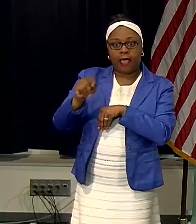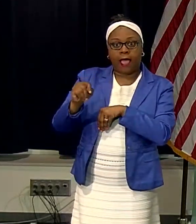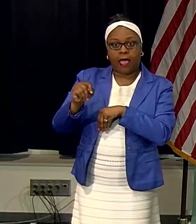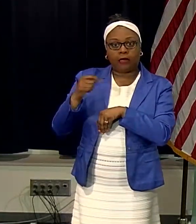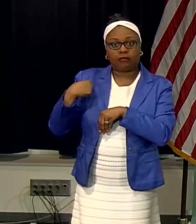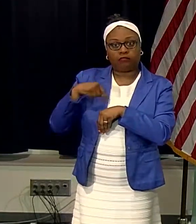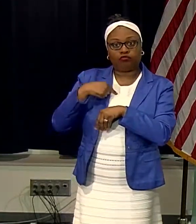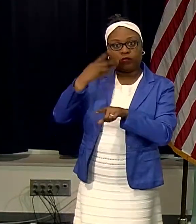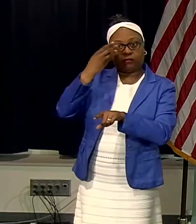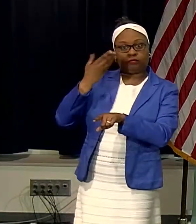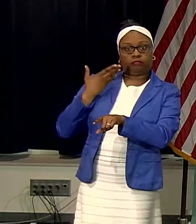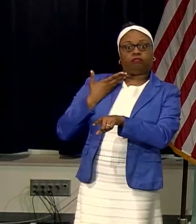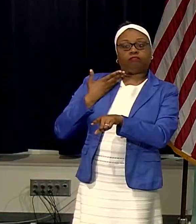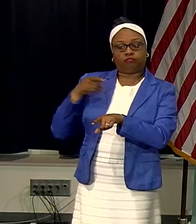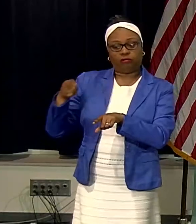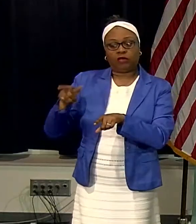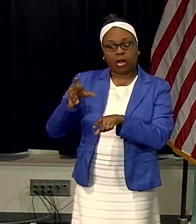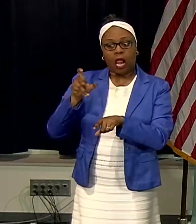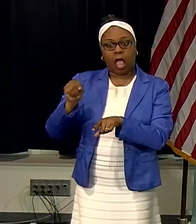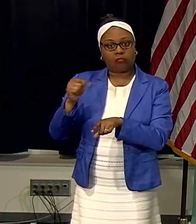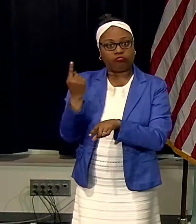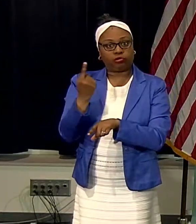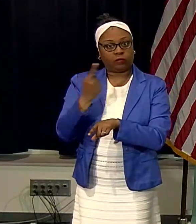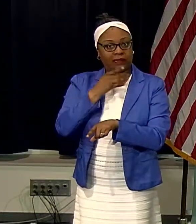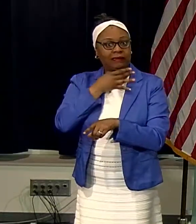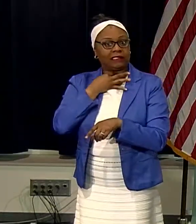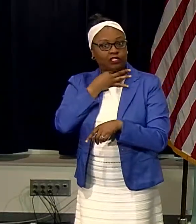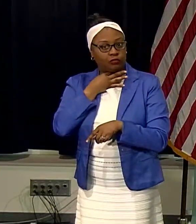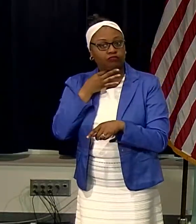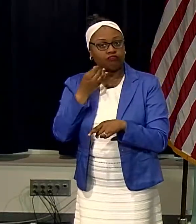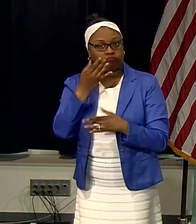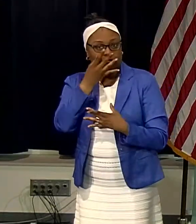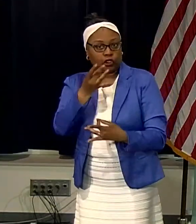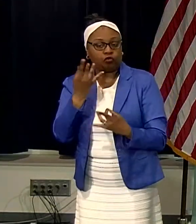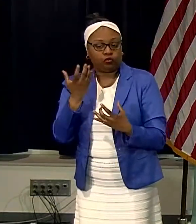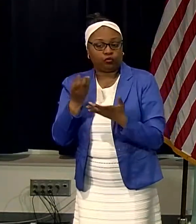radar to know that someone is interested in purchasing this lot.